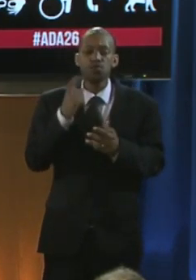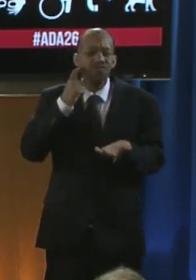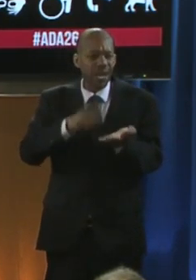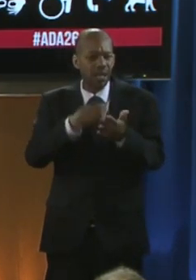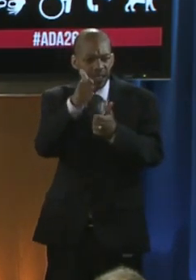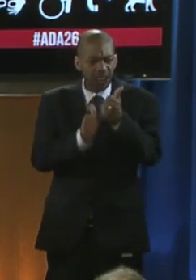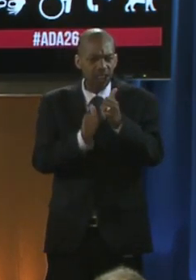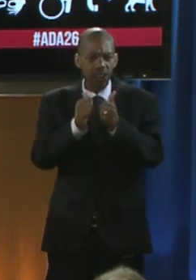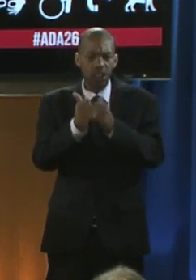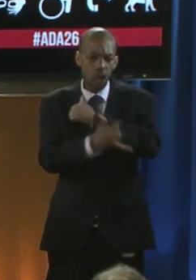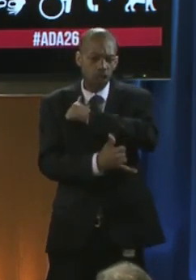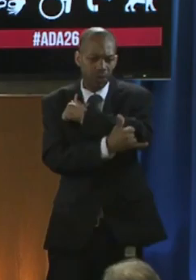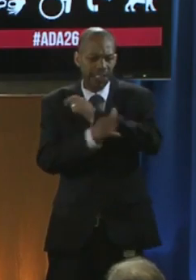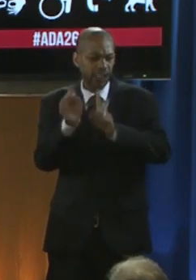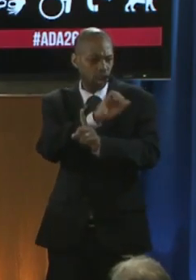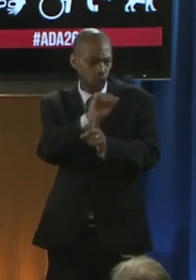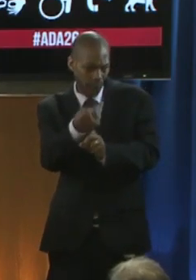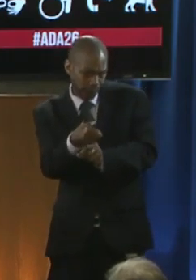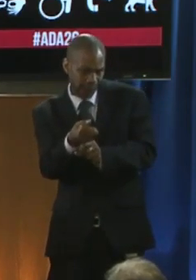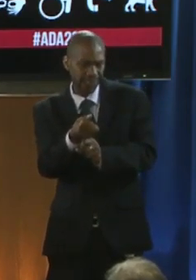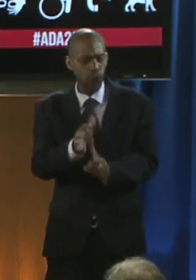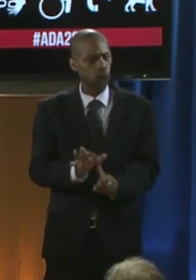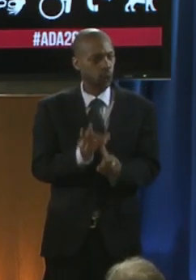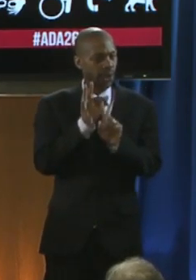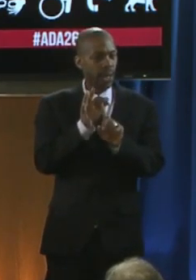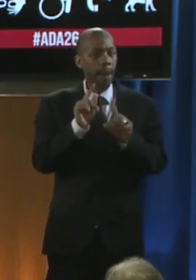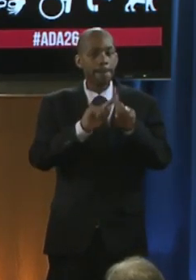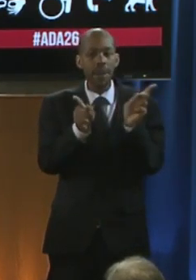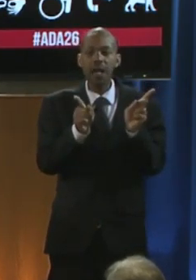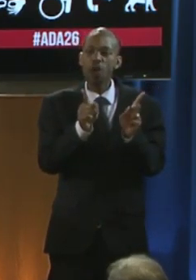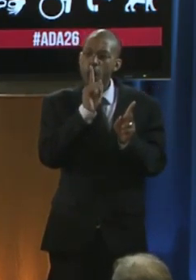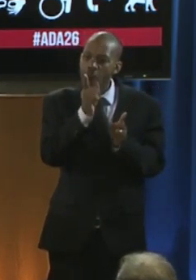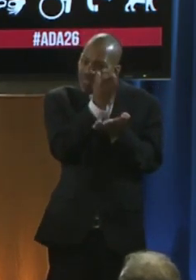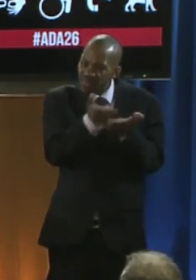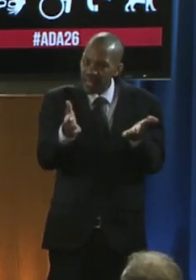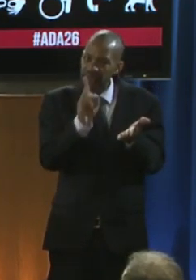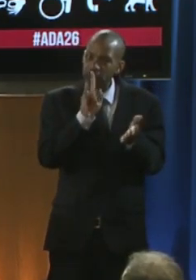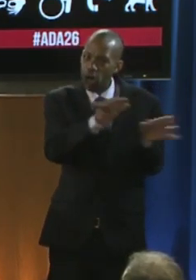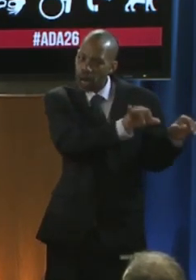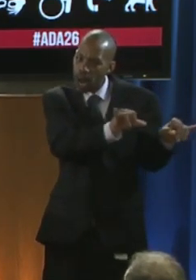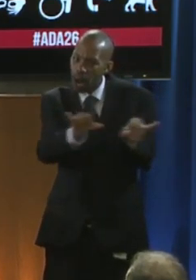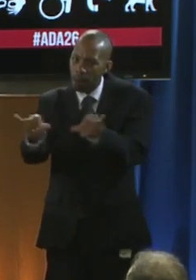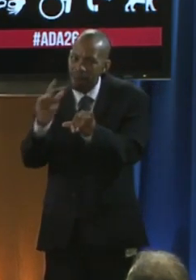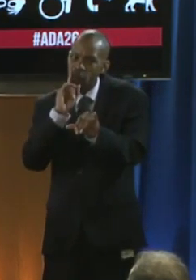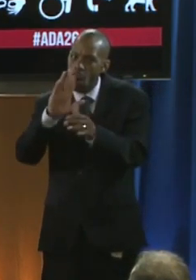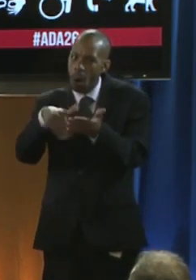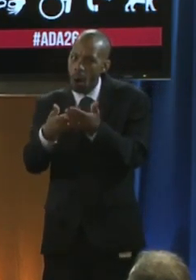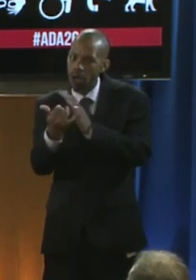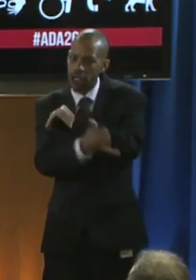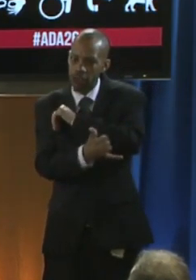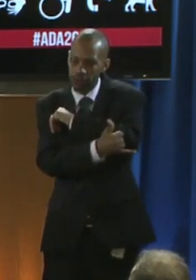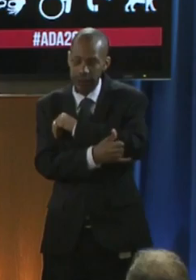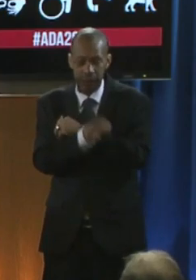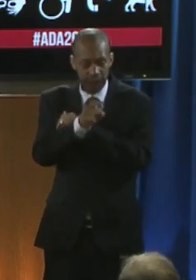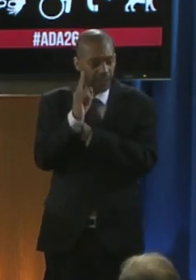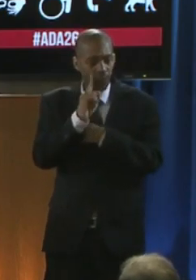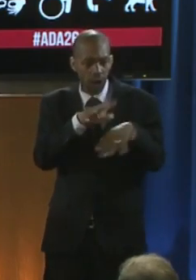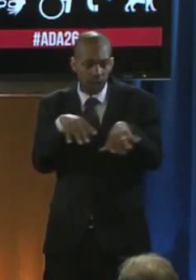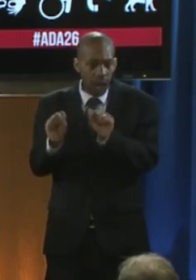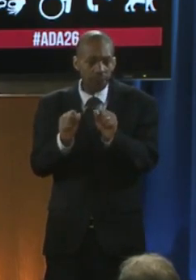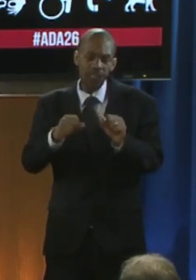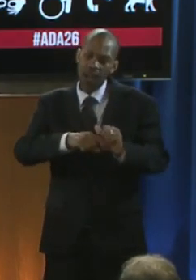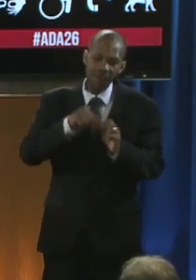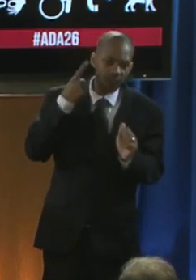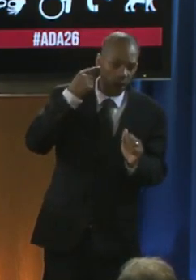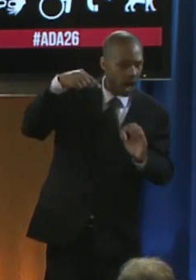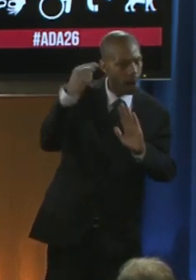country's situation is unique, but there are themes that are common to all countries. The need for adoption of